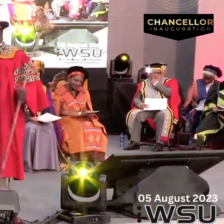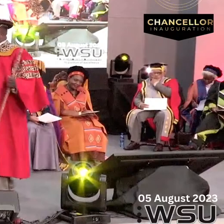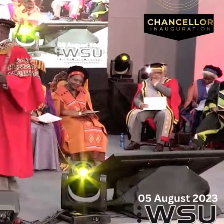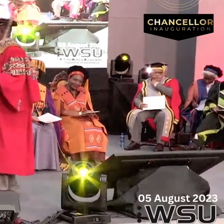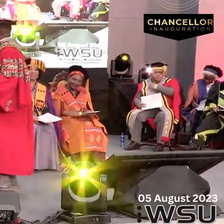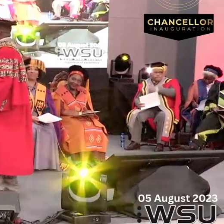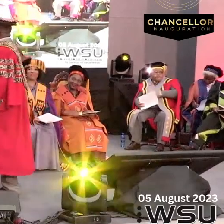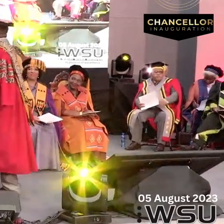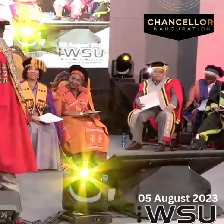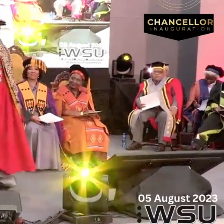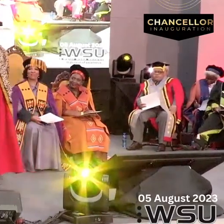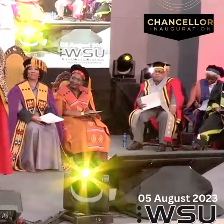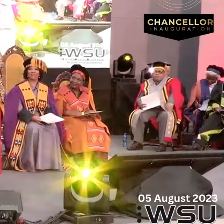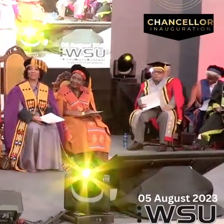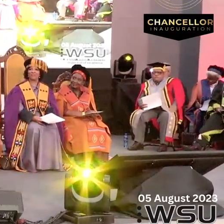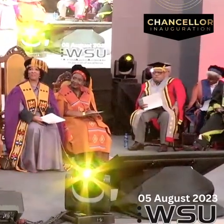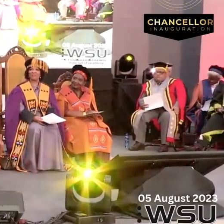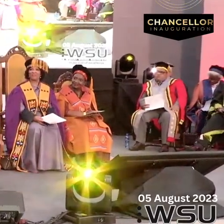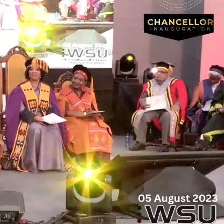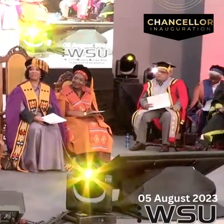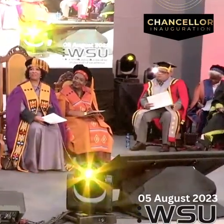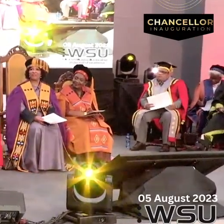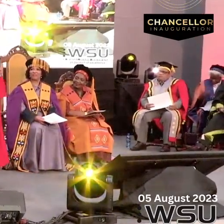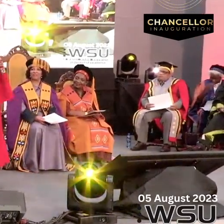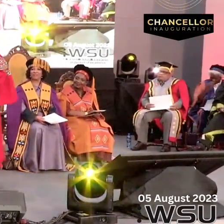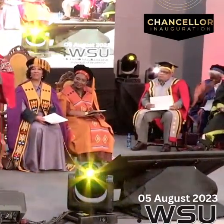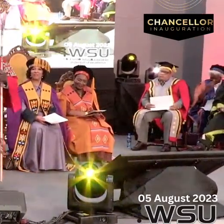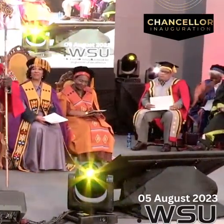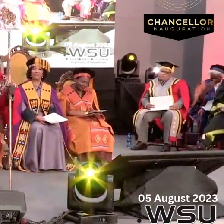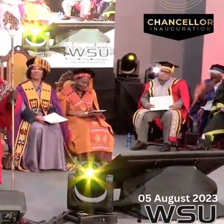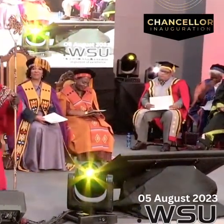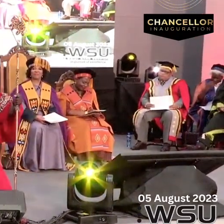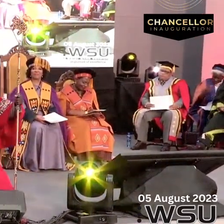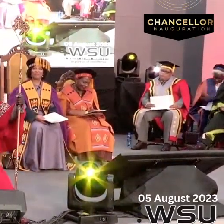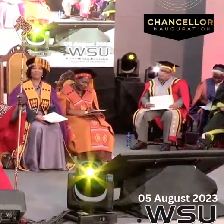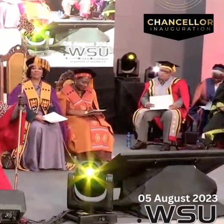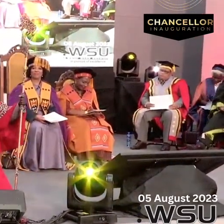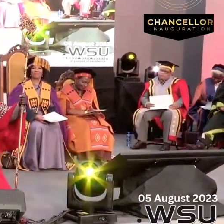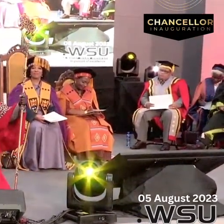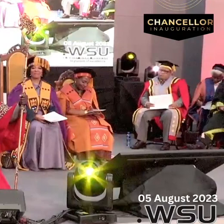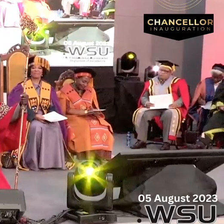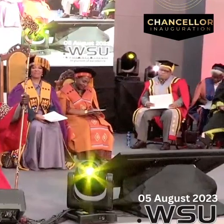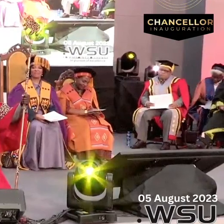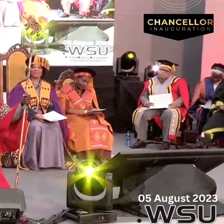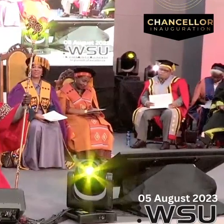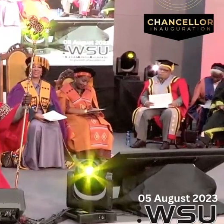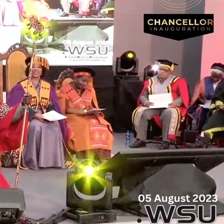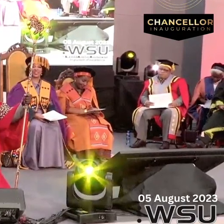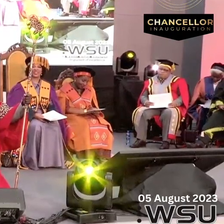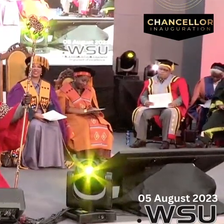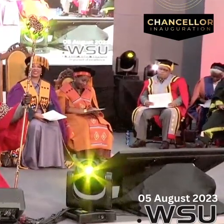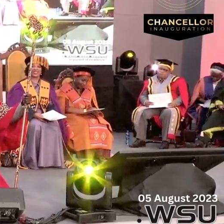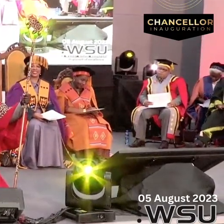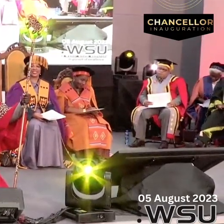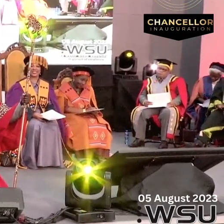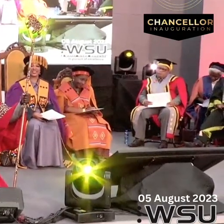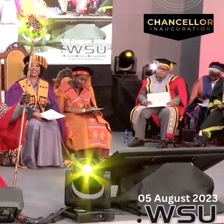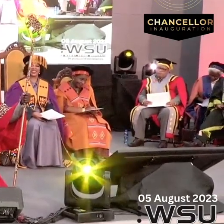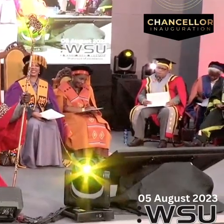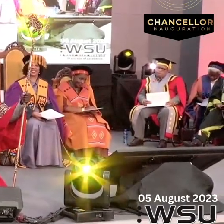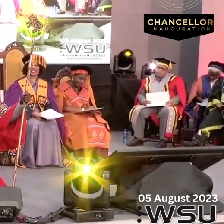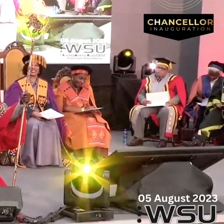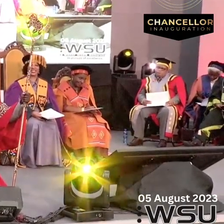nihlale iminyaka ibe ngaphezulu kwesixhenxe ngongathi nizofundela ubugqirha kodwa nizokwenza